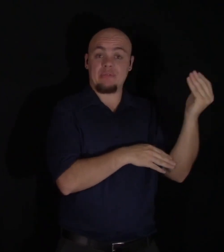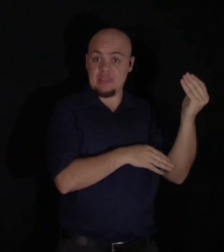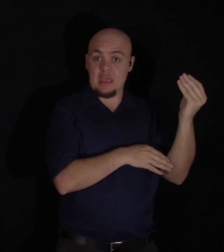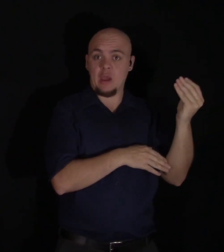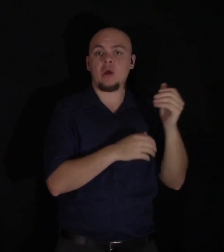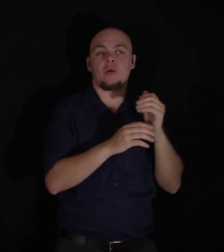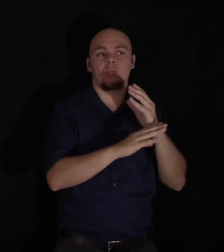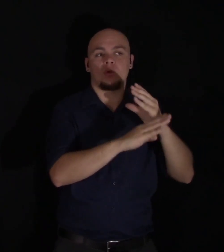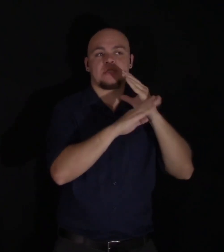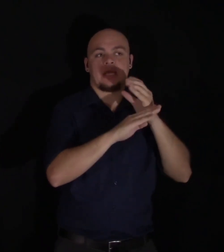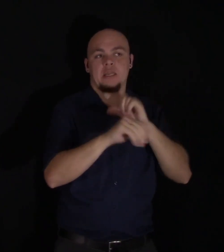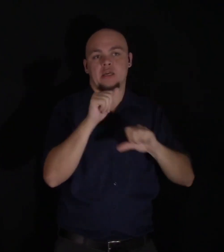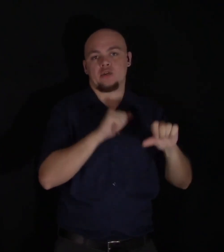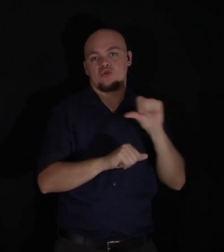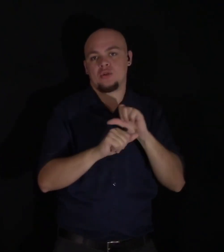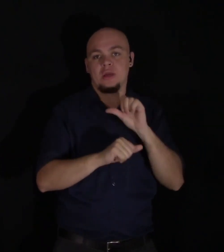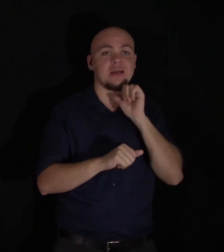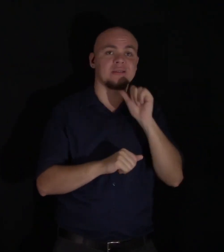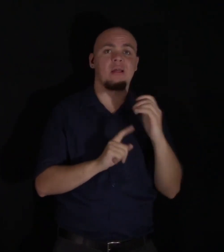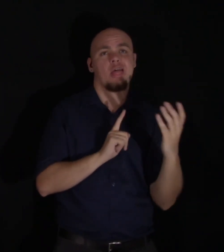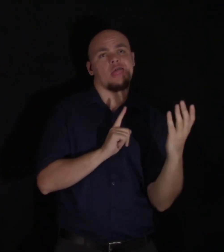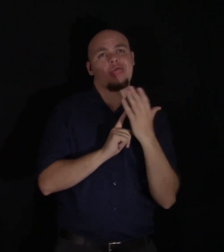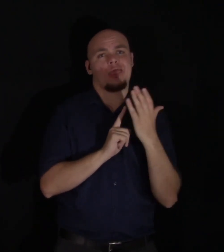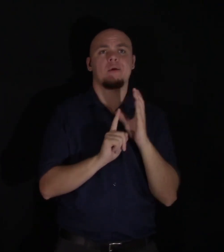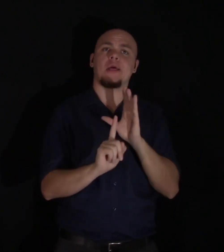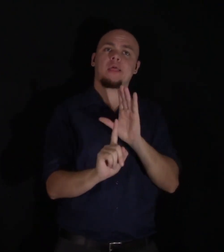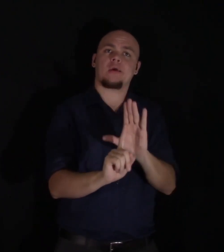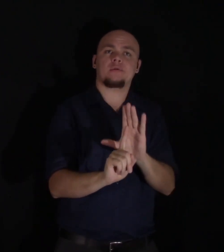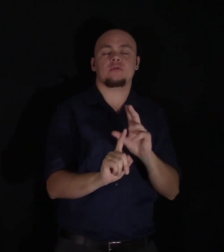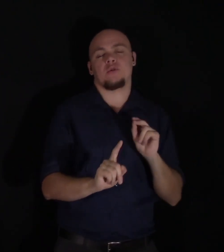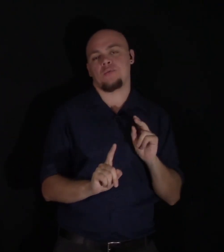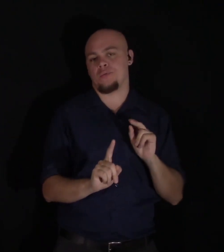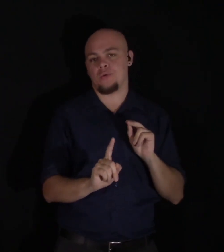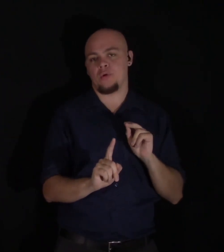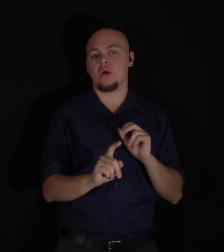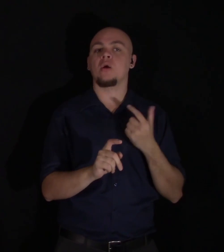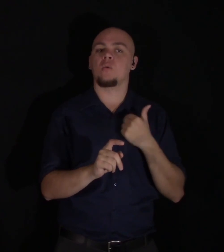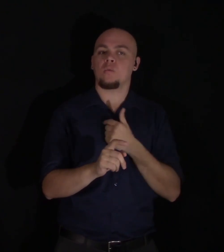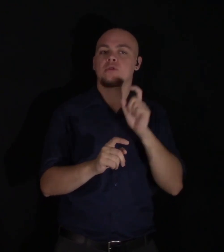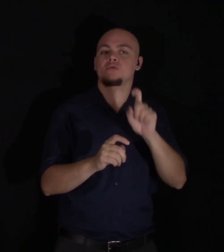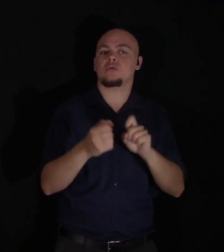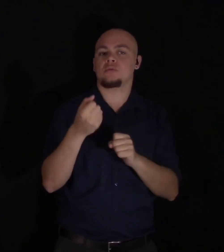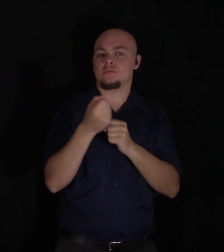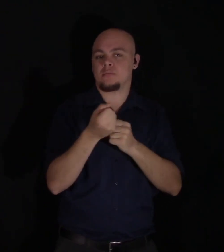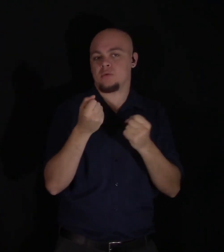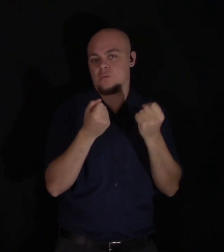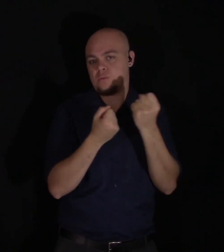not just about getting our own way. We're supposed to have each other's backs.